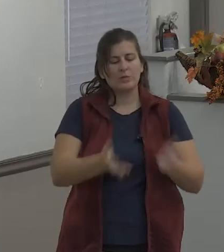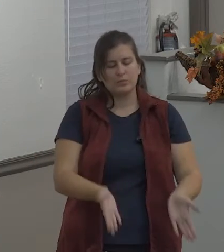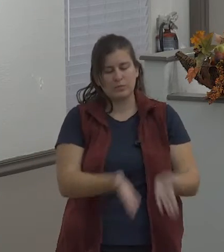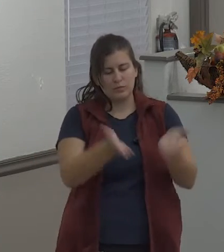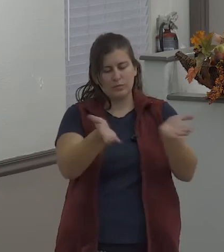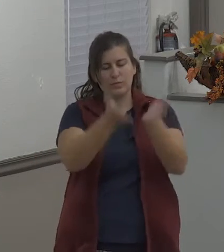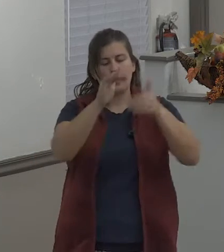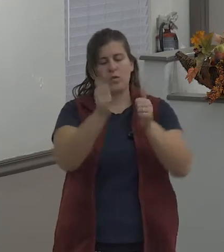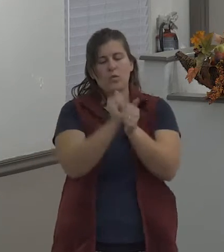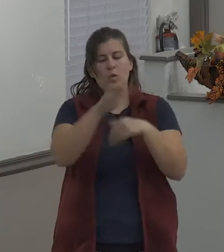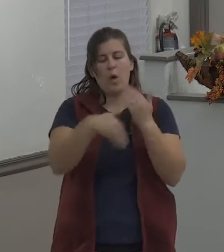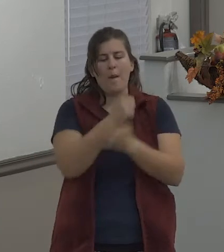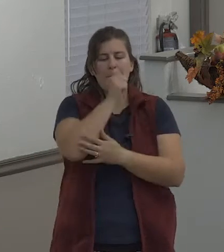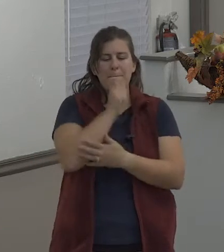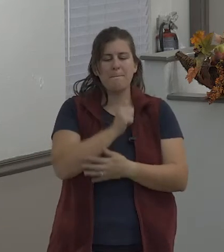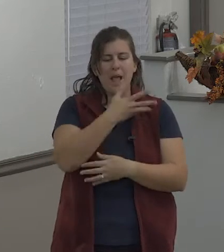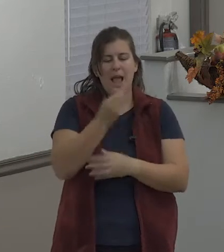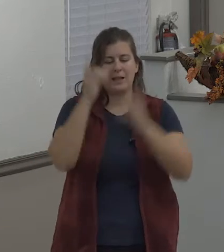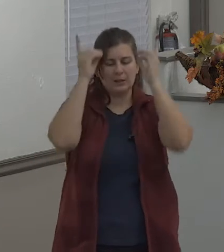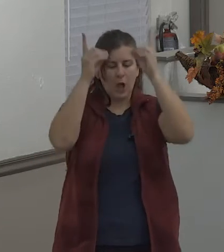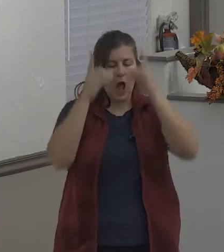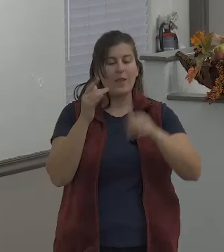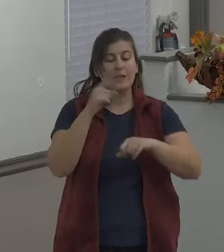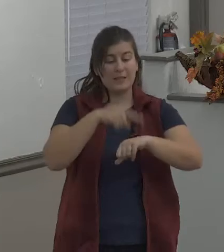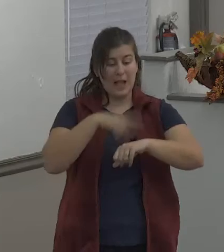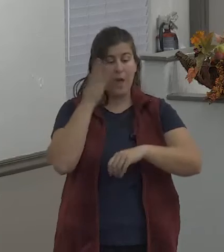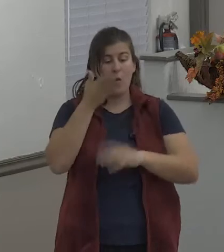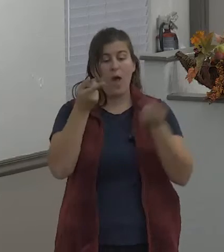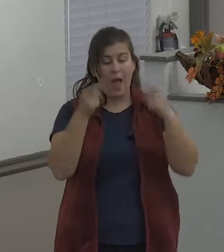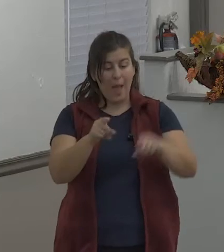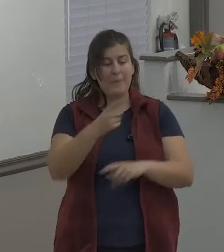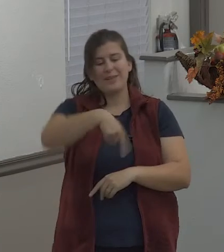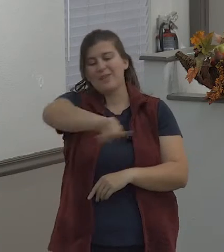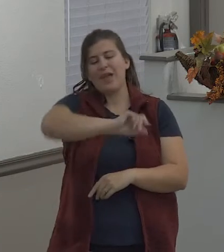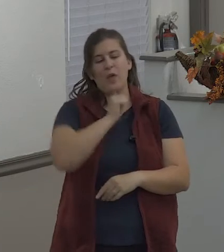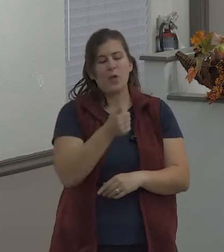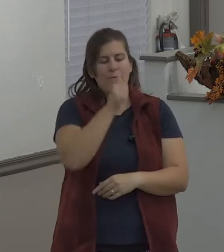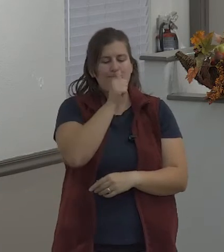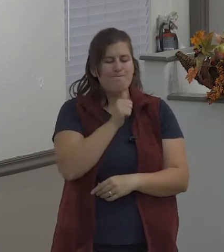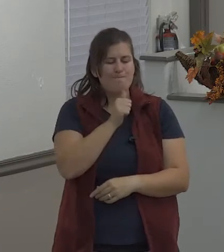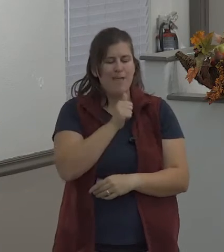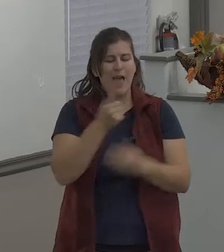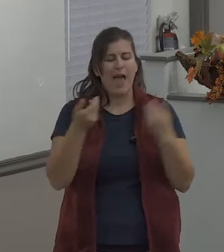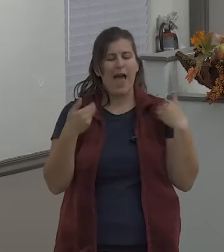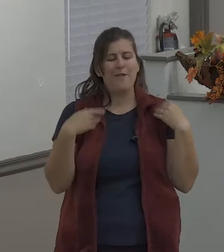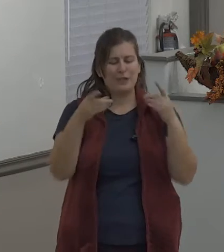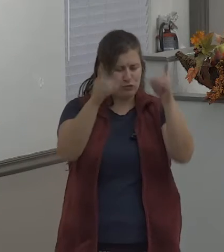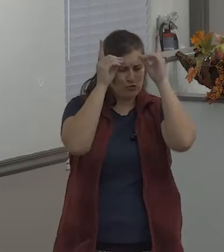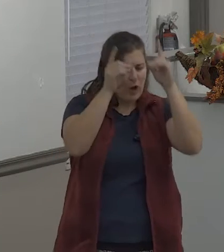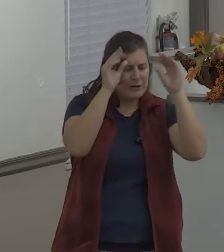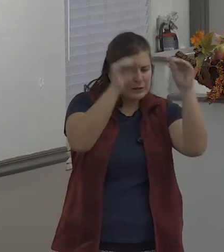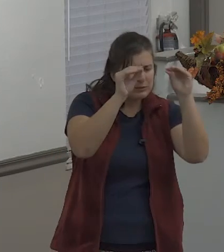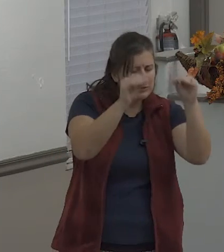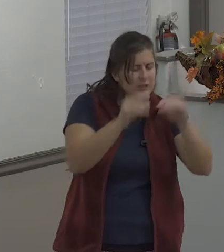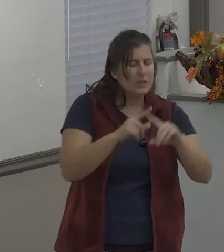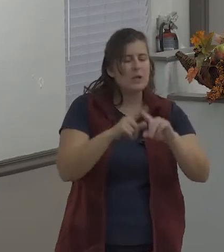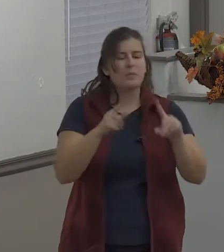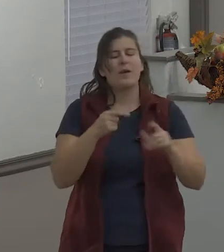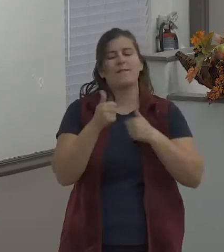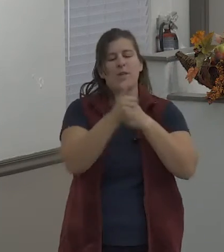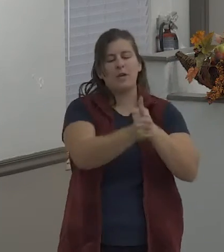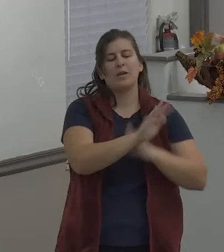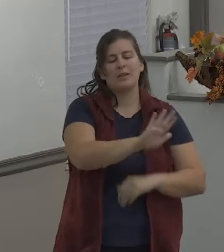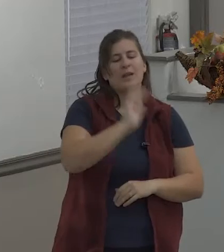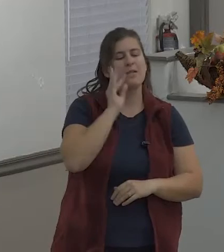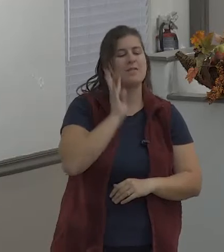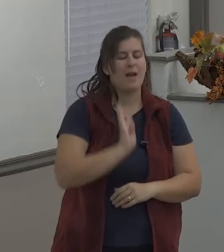all longsuffering and doctrine. For the time will come when they will not endure sound doctrine. But after their